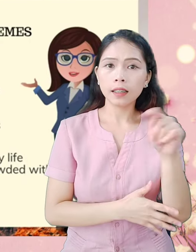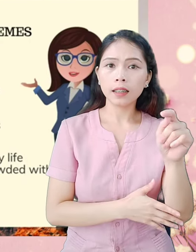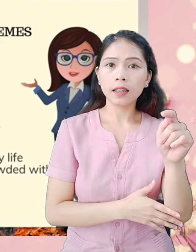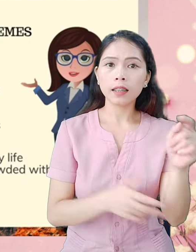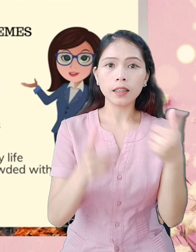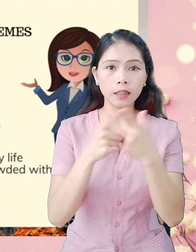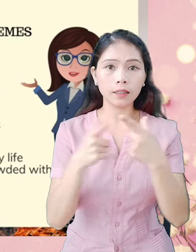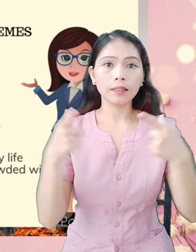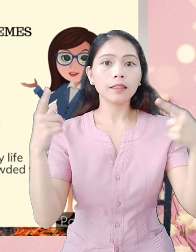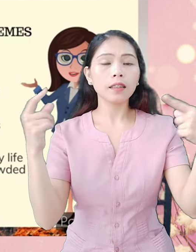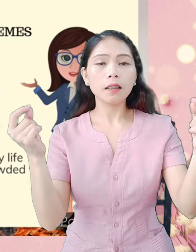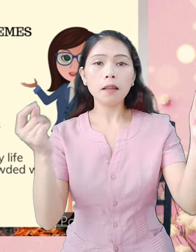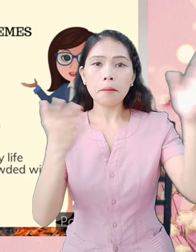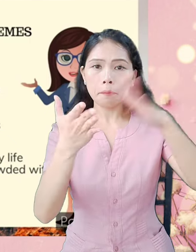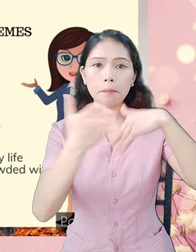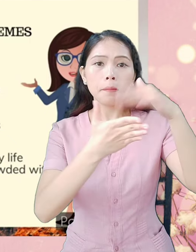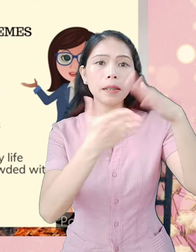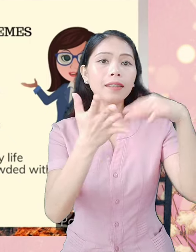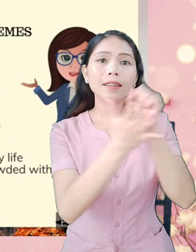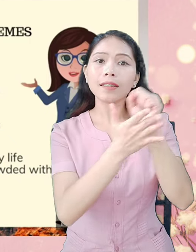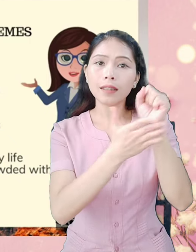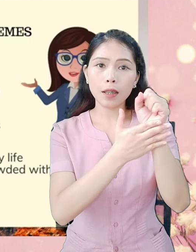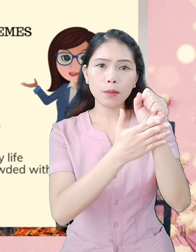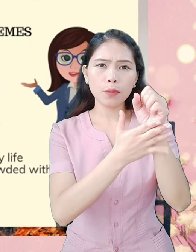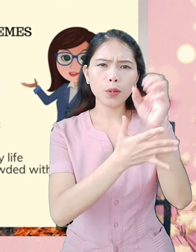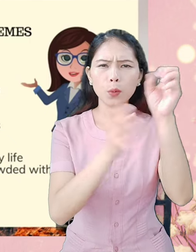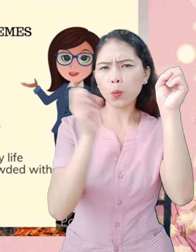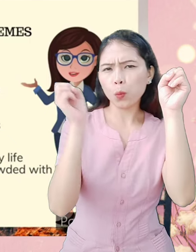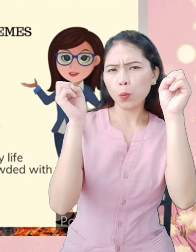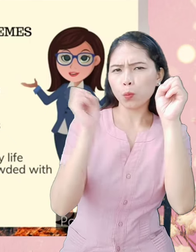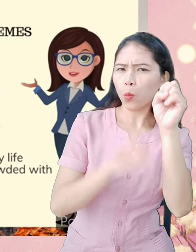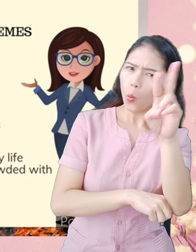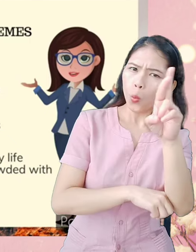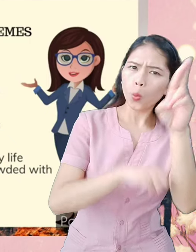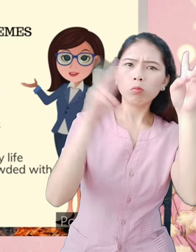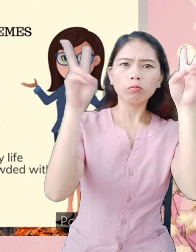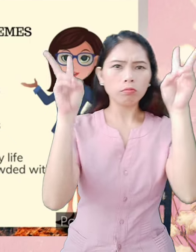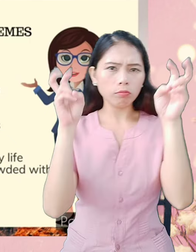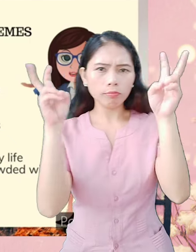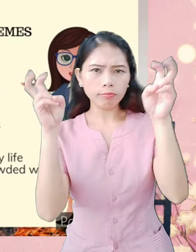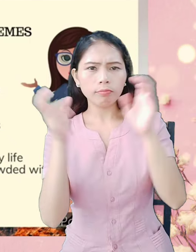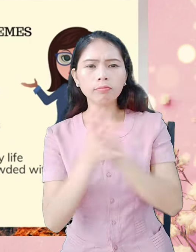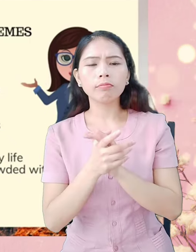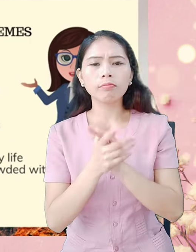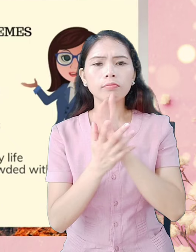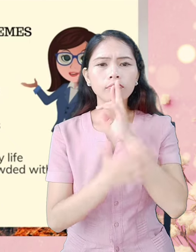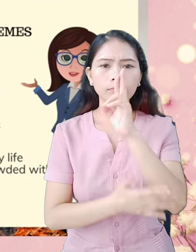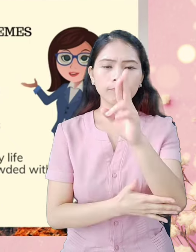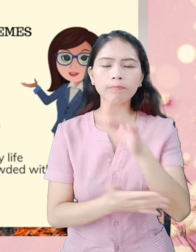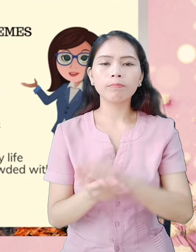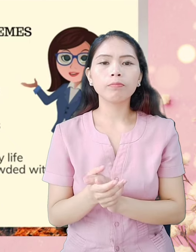The Japan painting subject or themes are